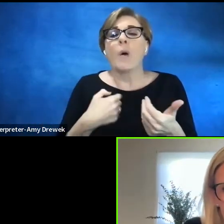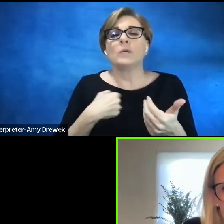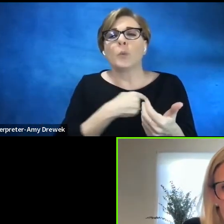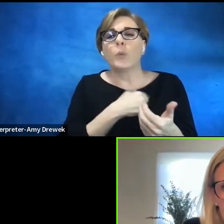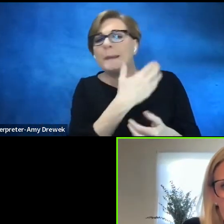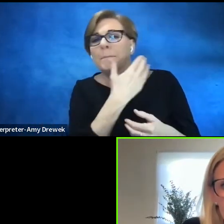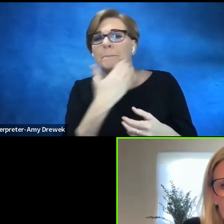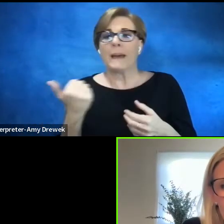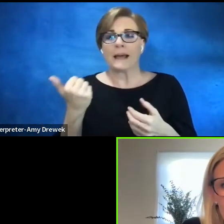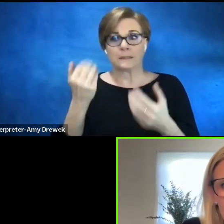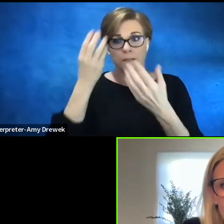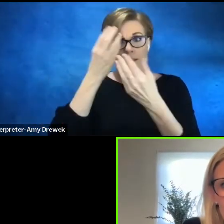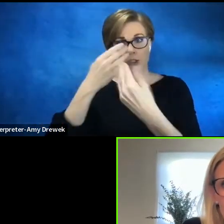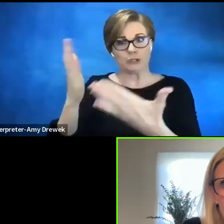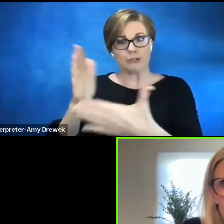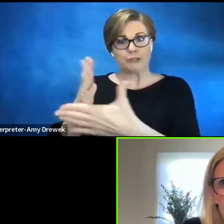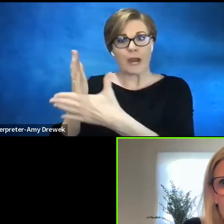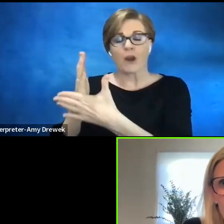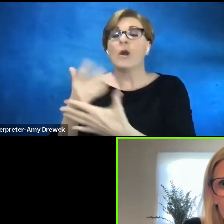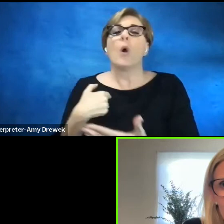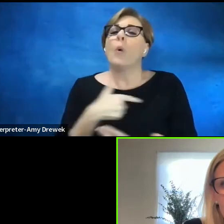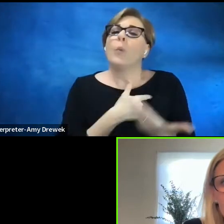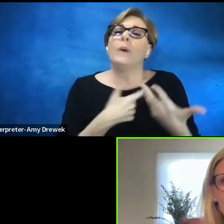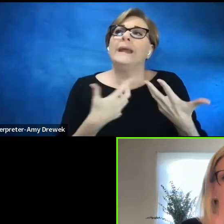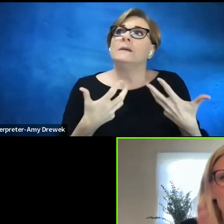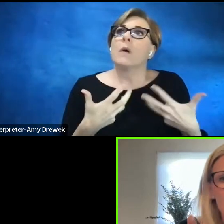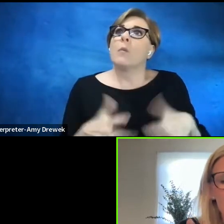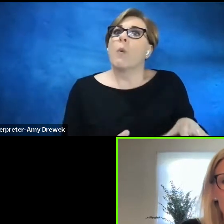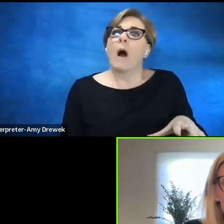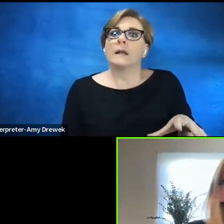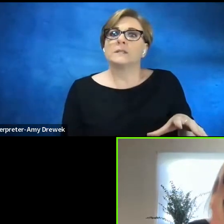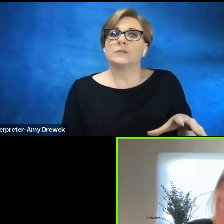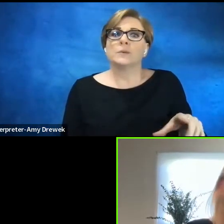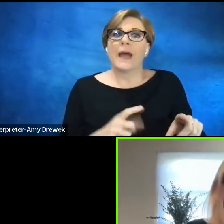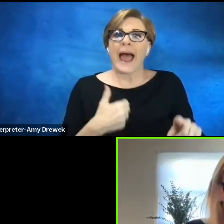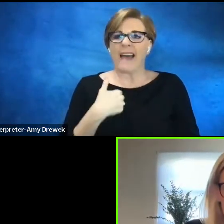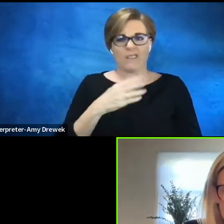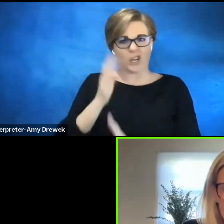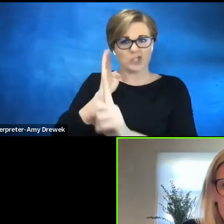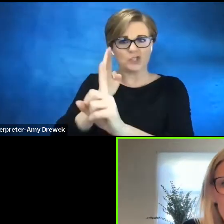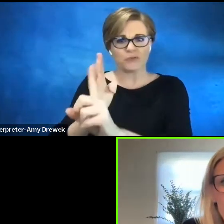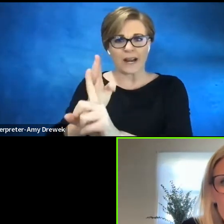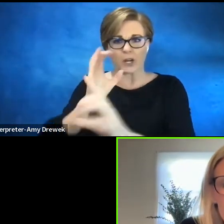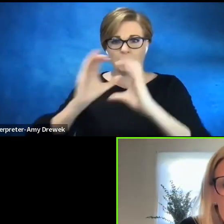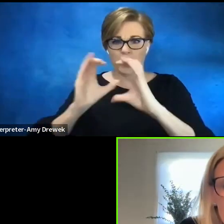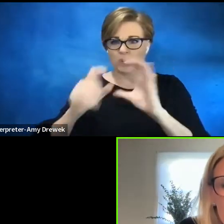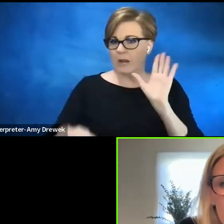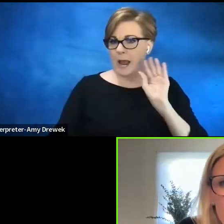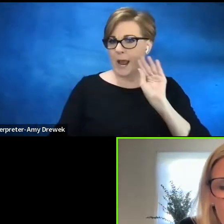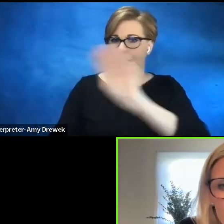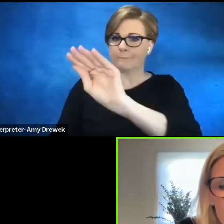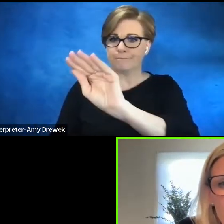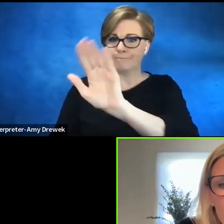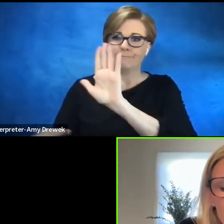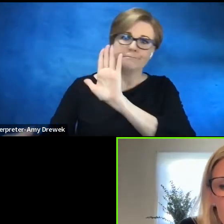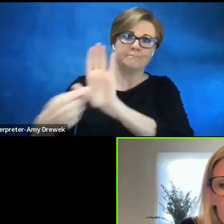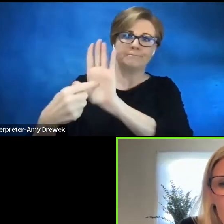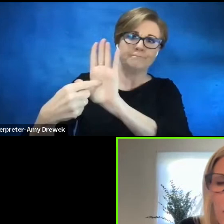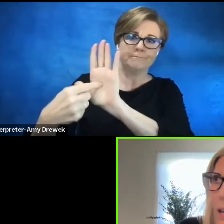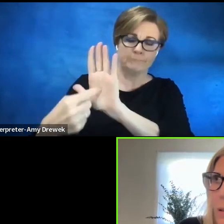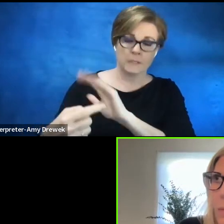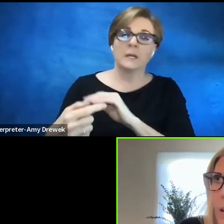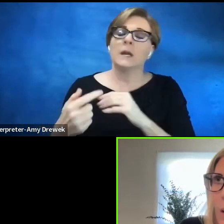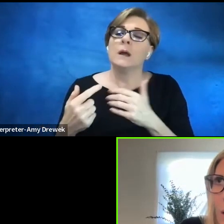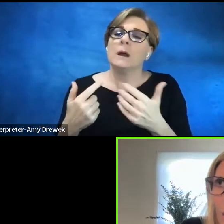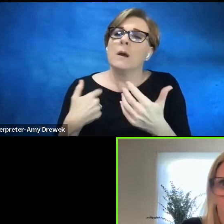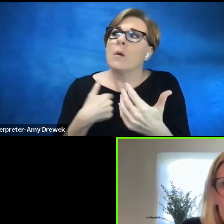we're landed is we don't just want to have direct communication of, you know, here's where you are. We'd love to be able to help